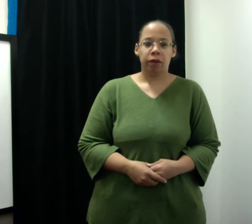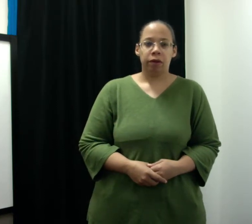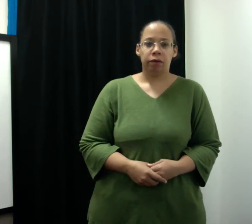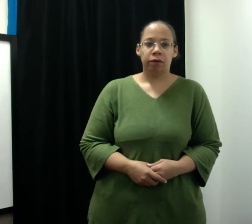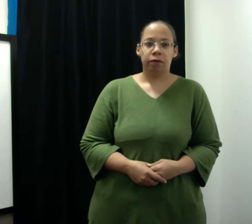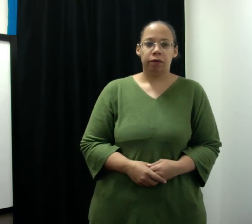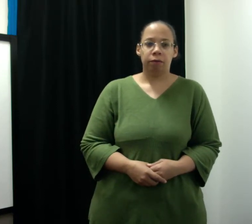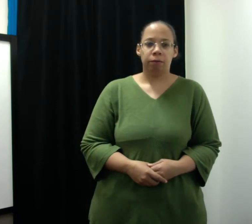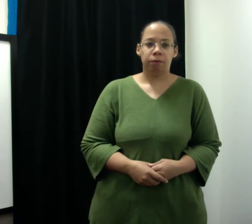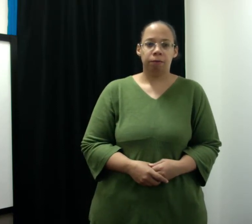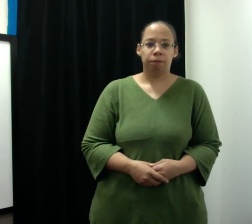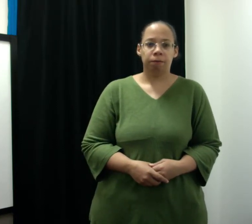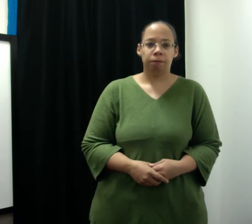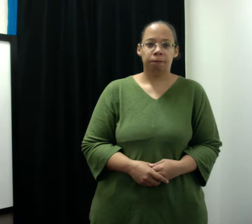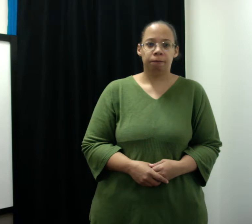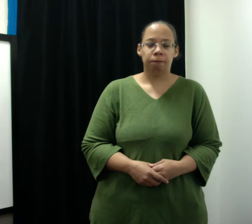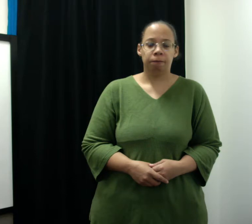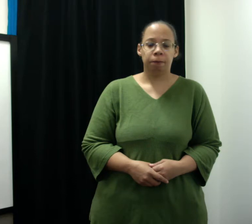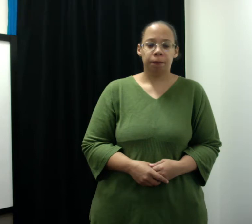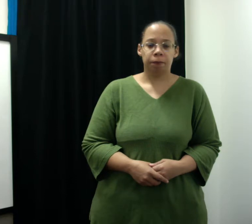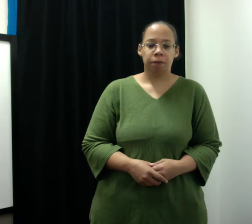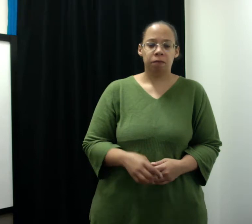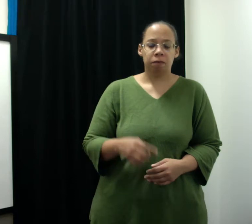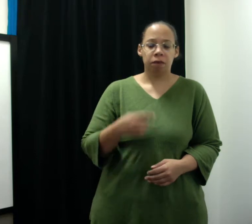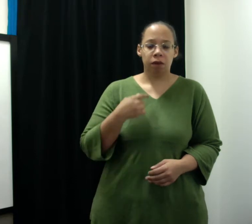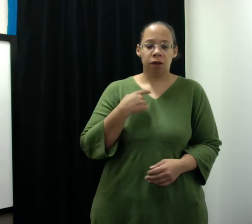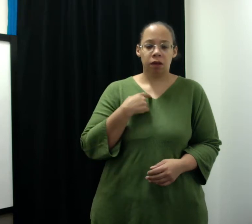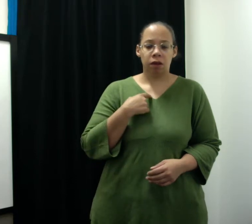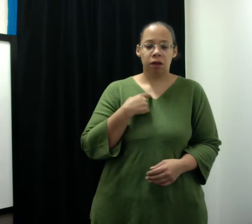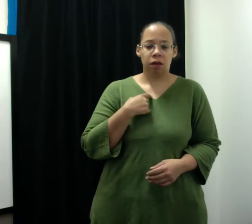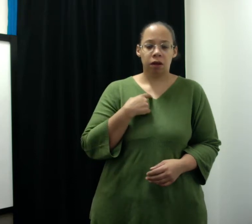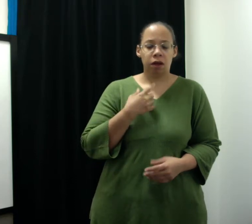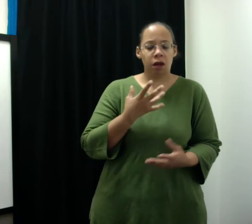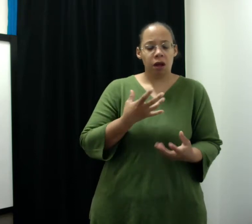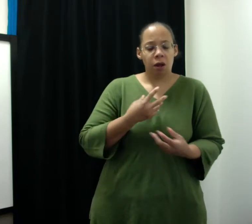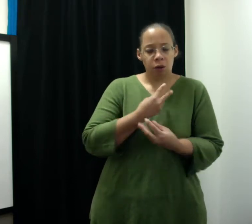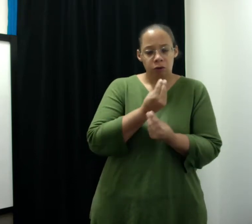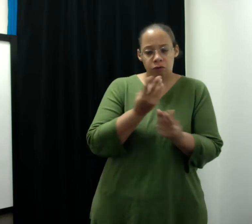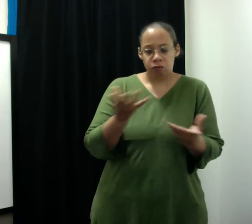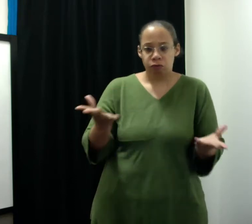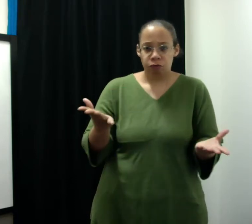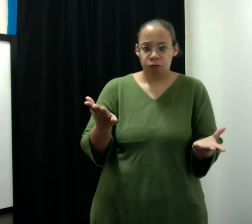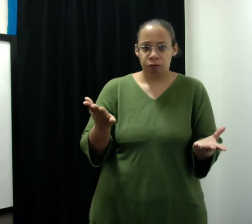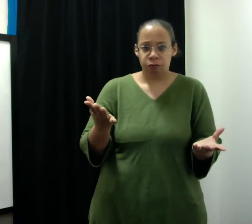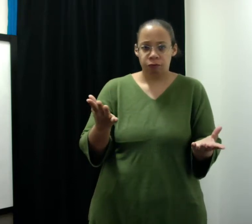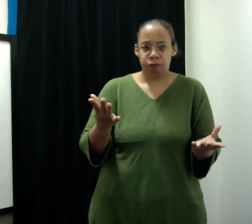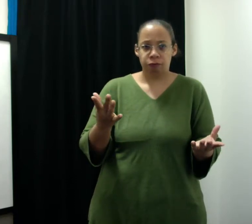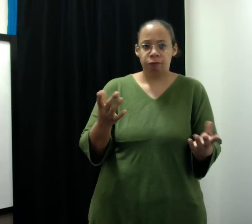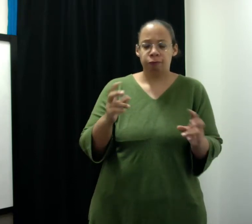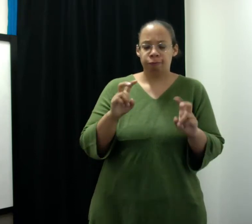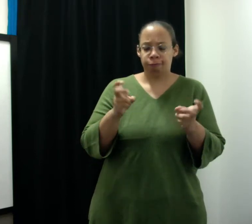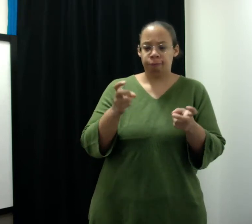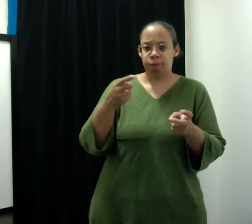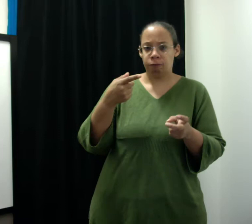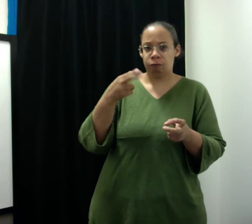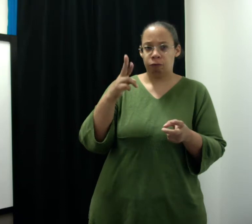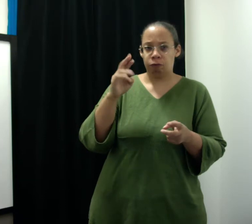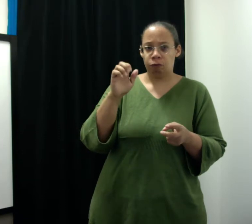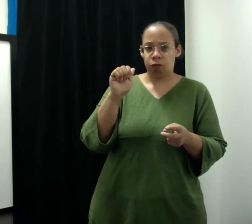design. I would like to share with you a project of how graphic design can bring the Arabic language to life. But first, let me